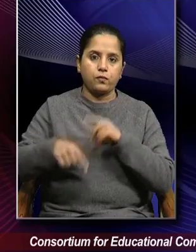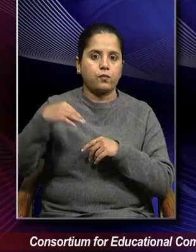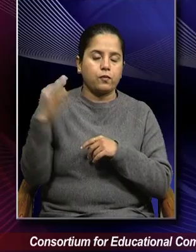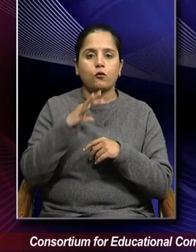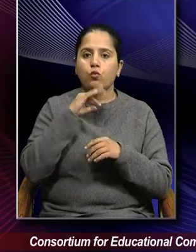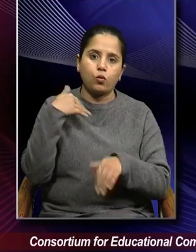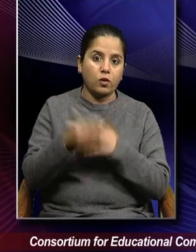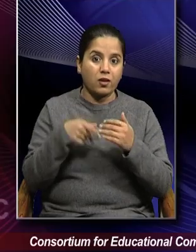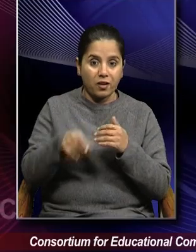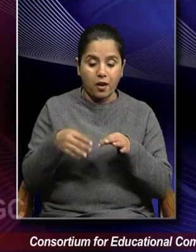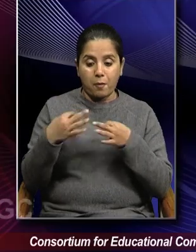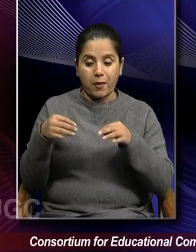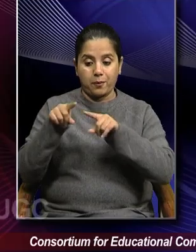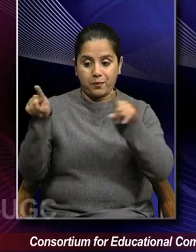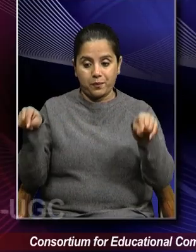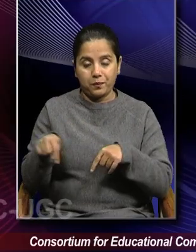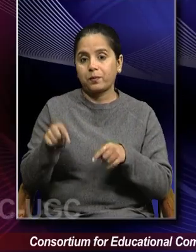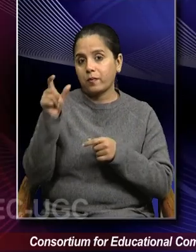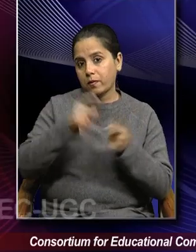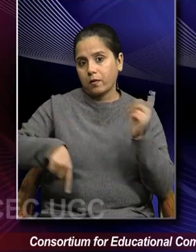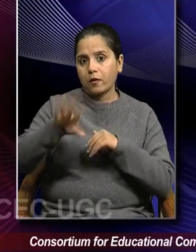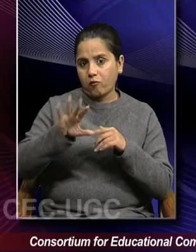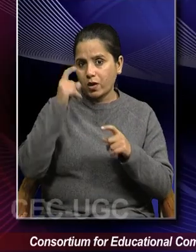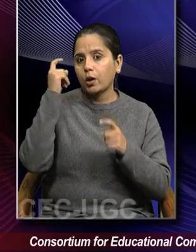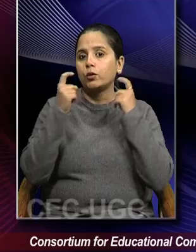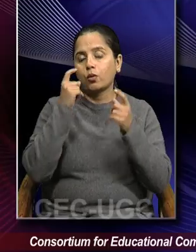came, at that time also people must have thought of